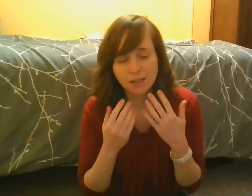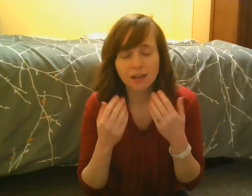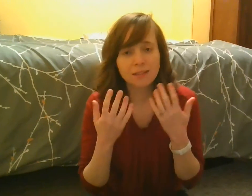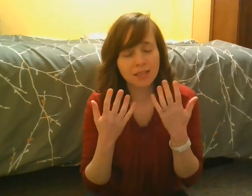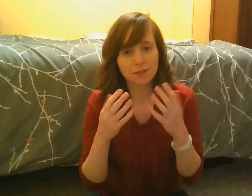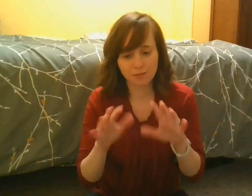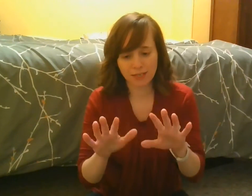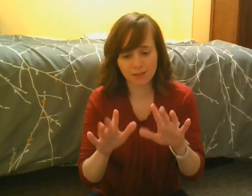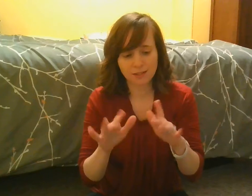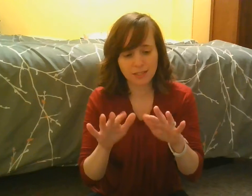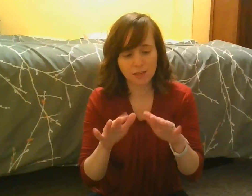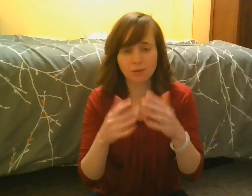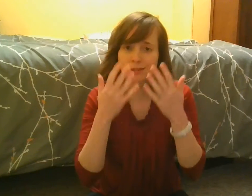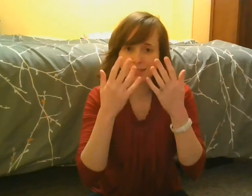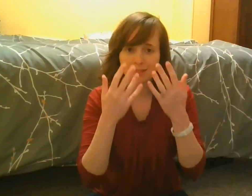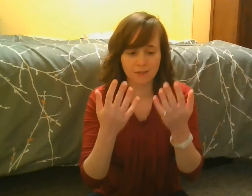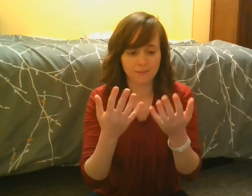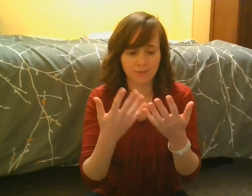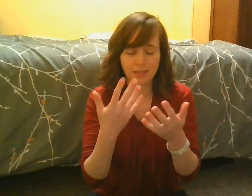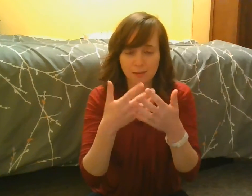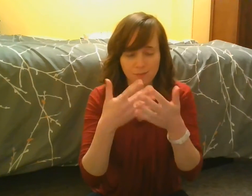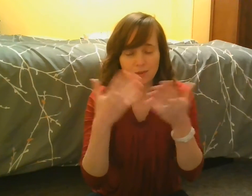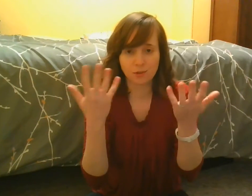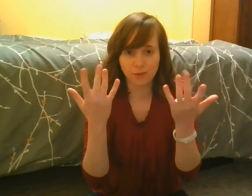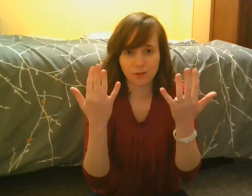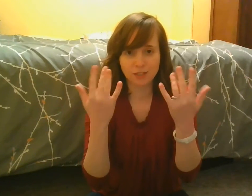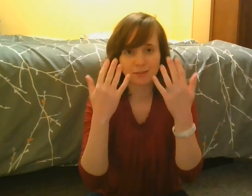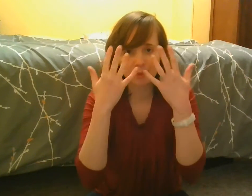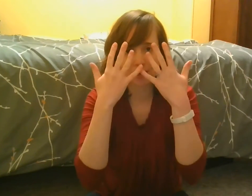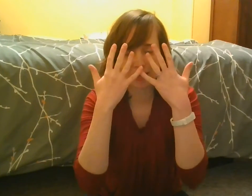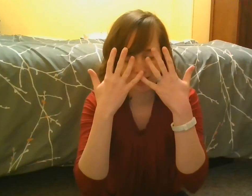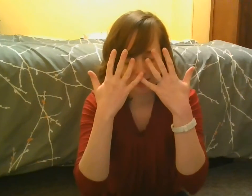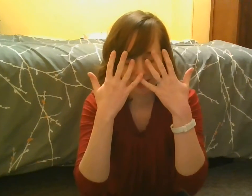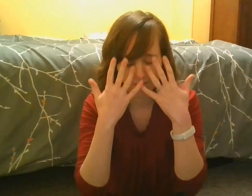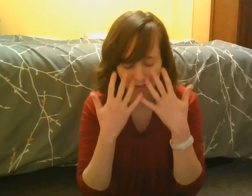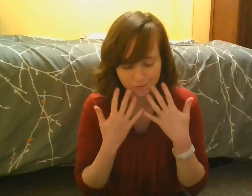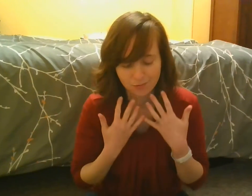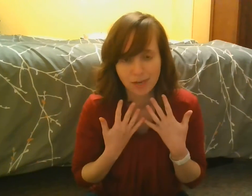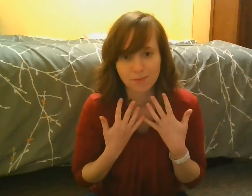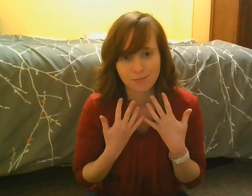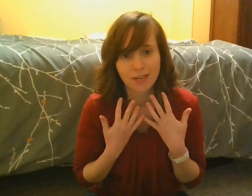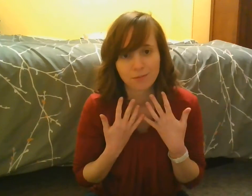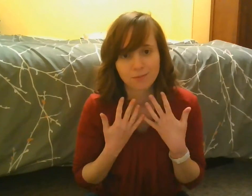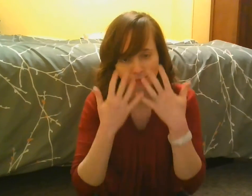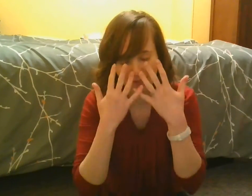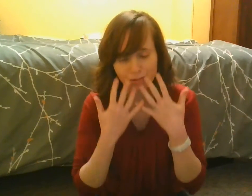Kind of think of like tears, where your fingertips are, and just kind of just drag them down. I'm just